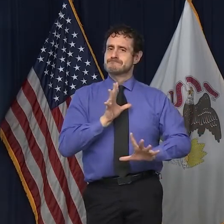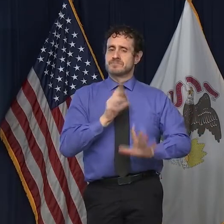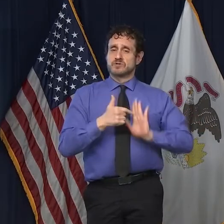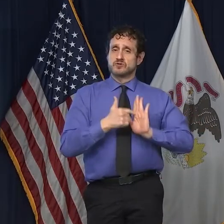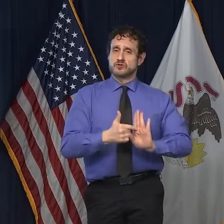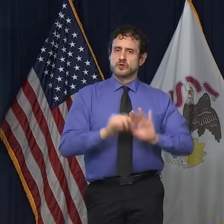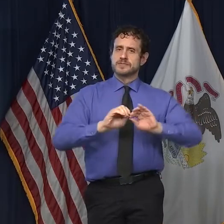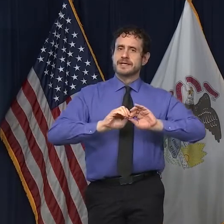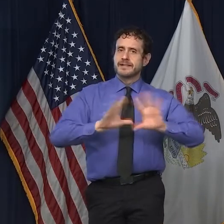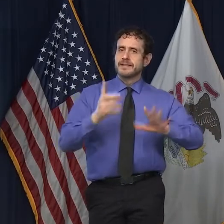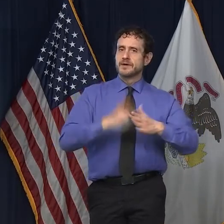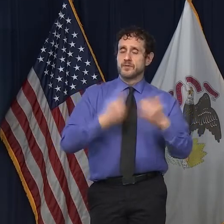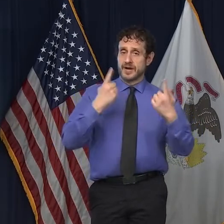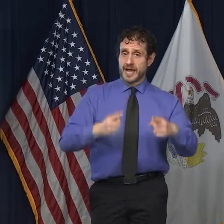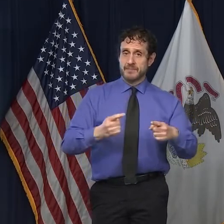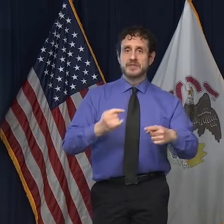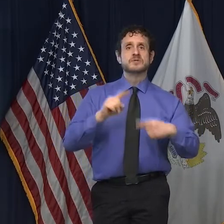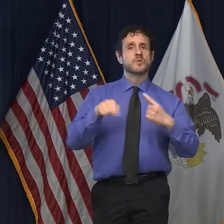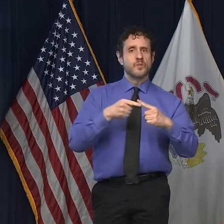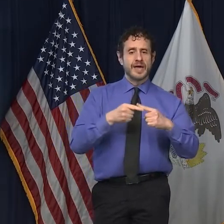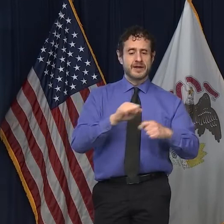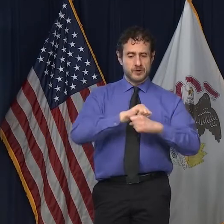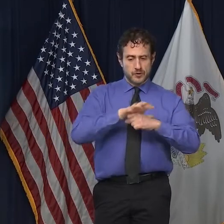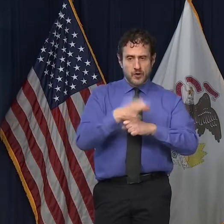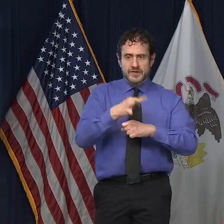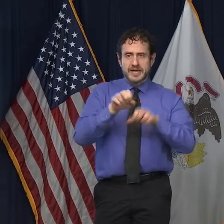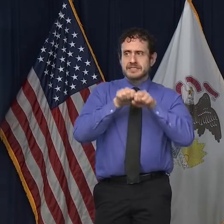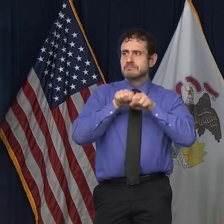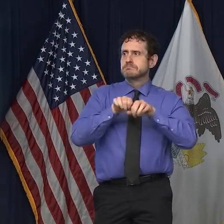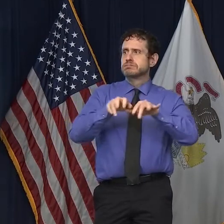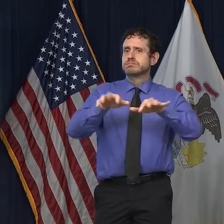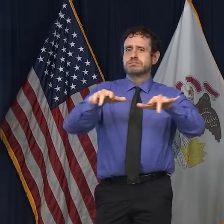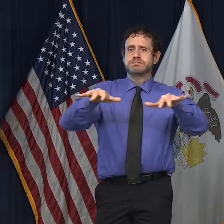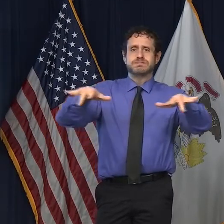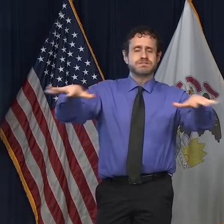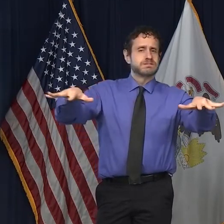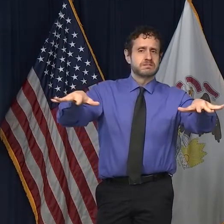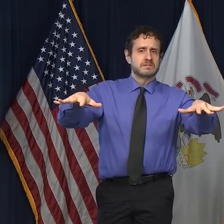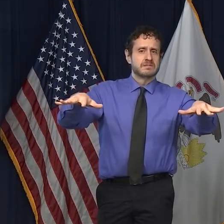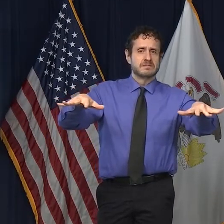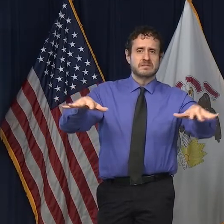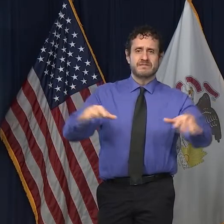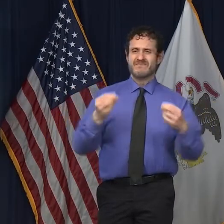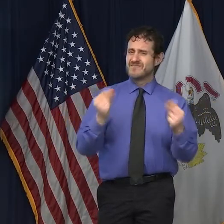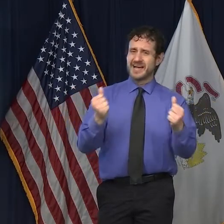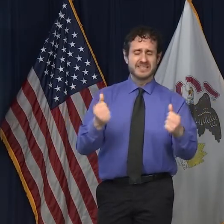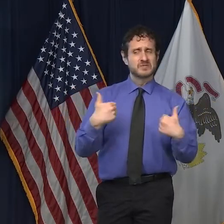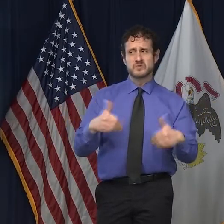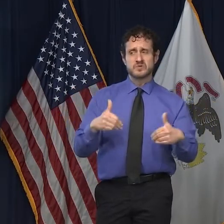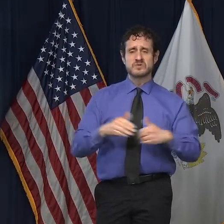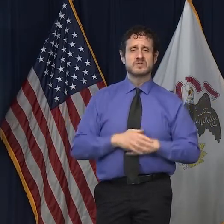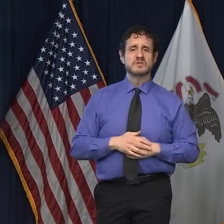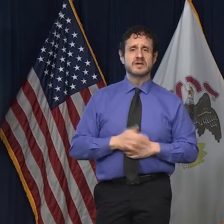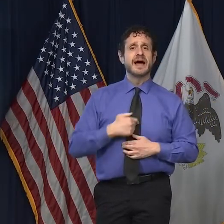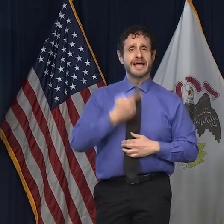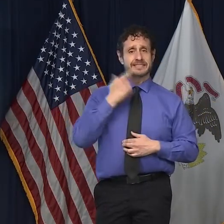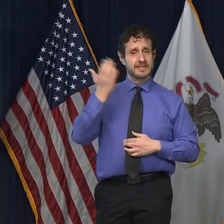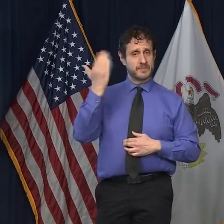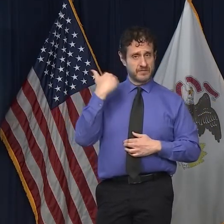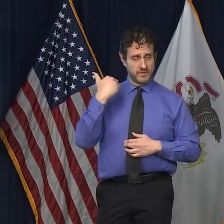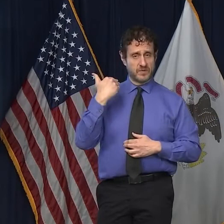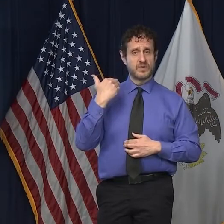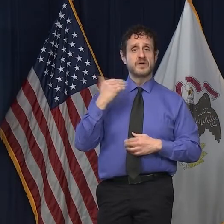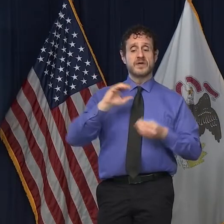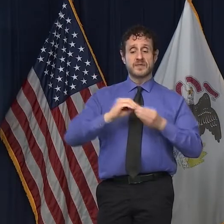of what happens when community spread is rampant. I mentioned earlier that the number of Illinoisans we're